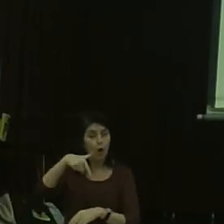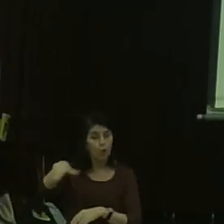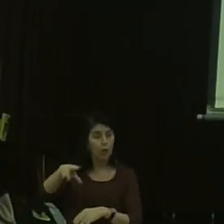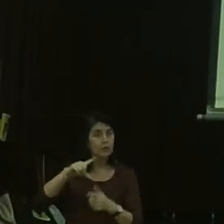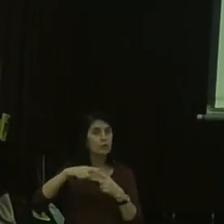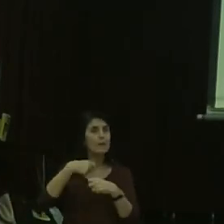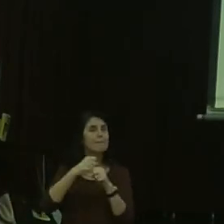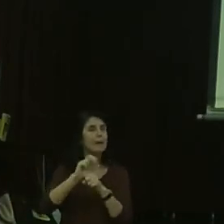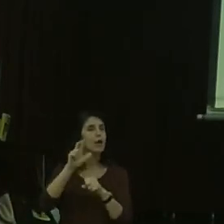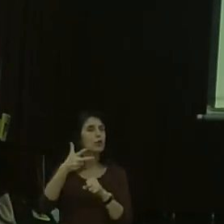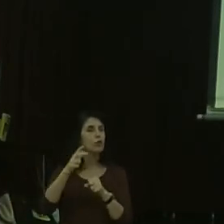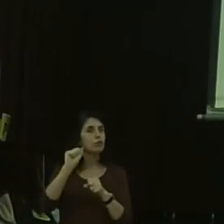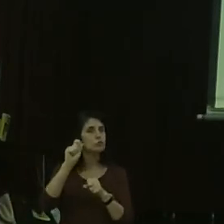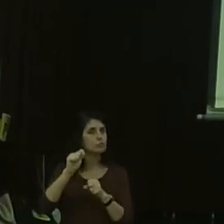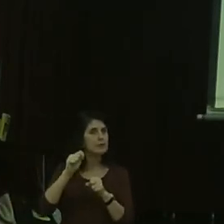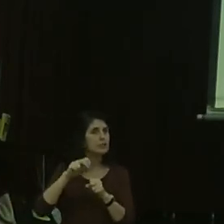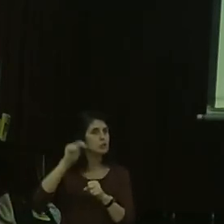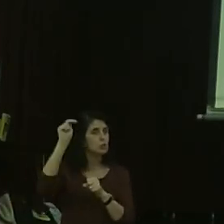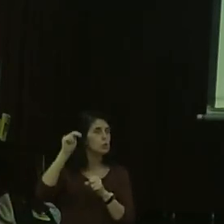pedestrian friendly in the future?